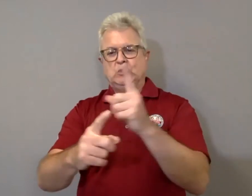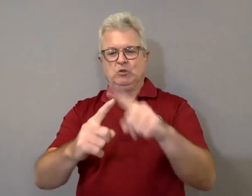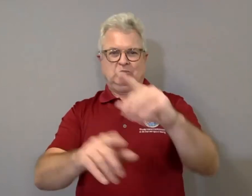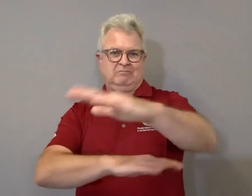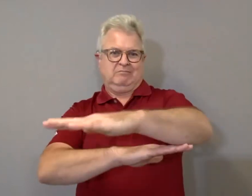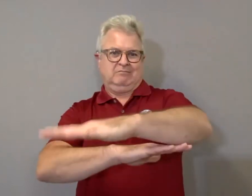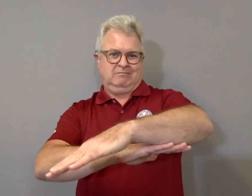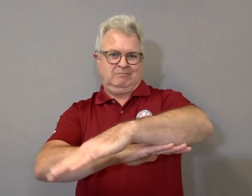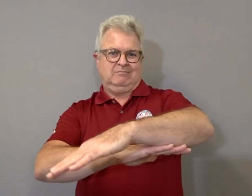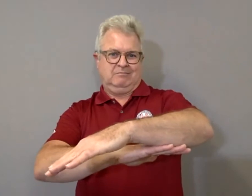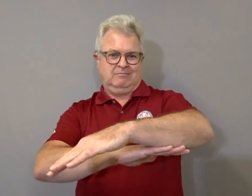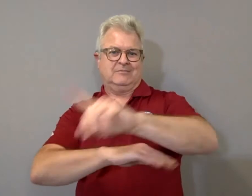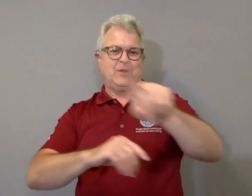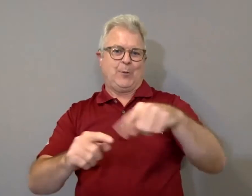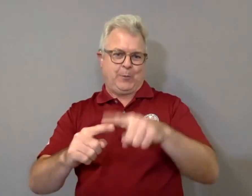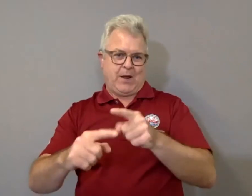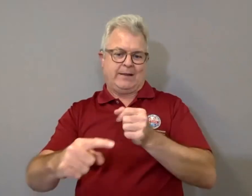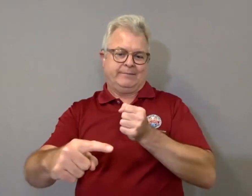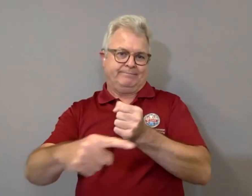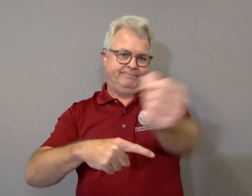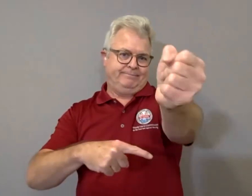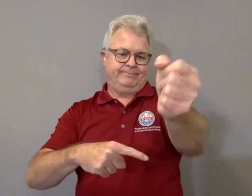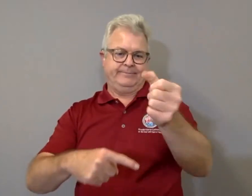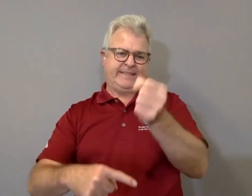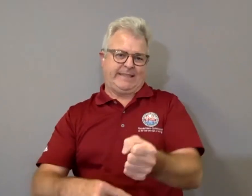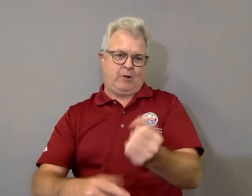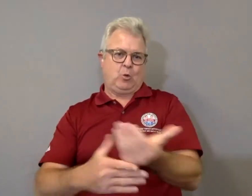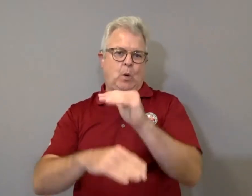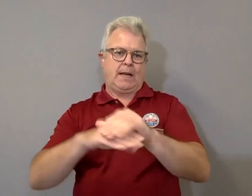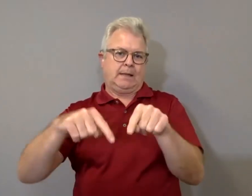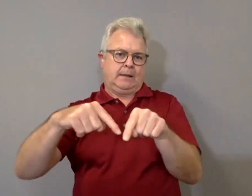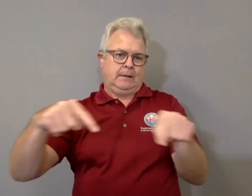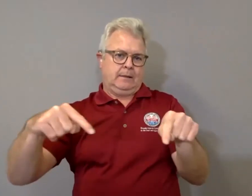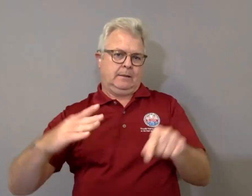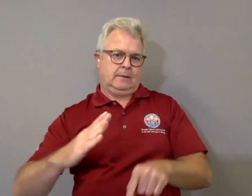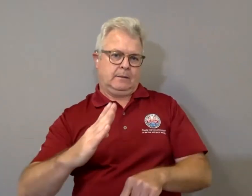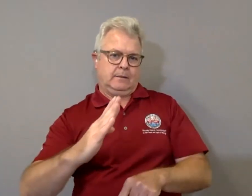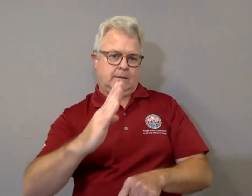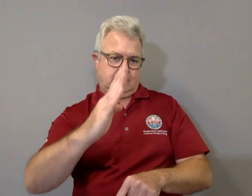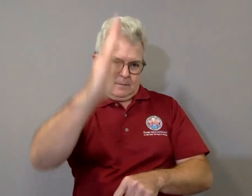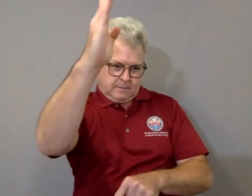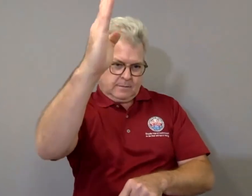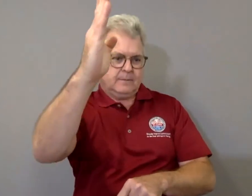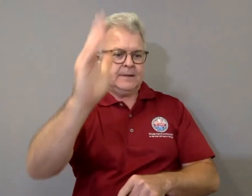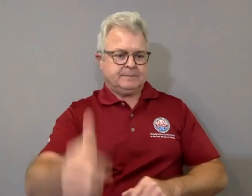and it should get worse throughout the day into the evening until it passes through southern New